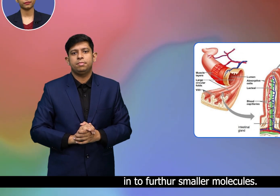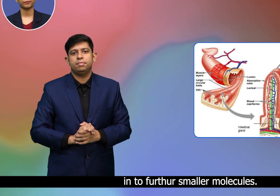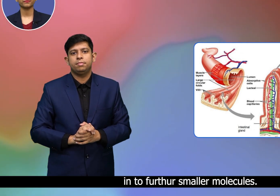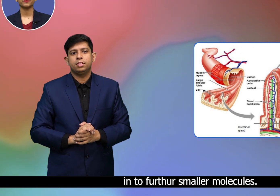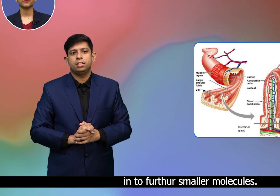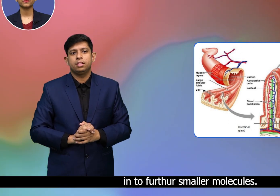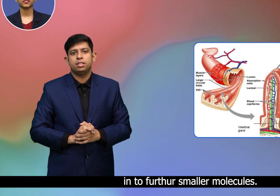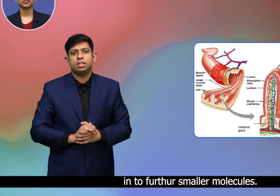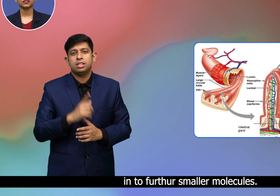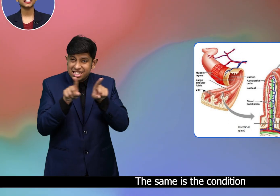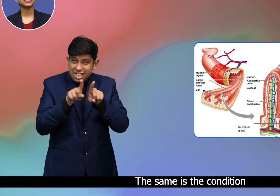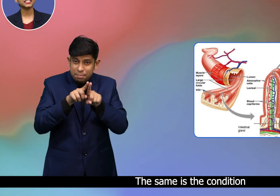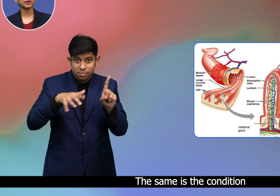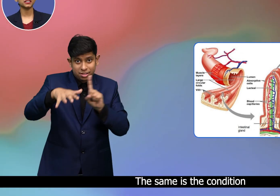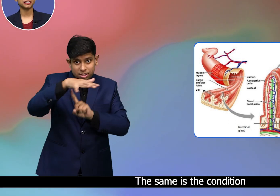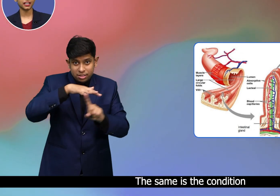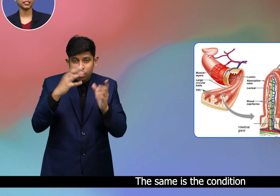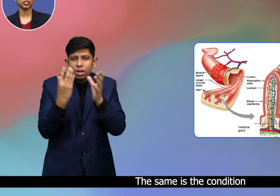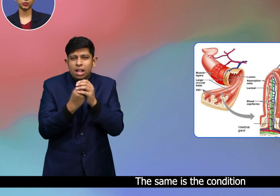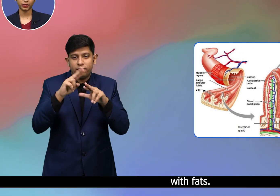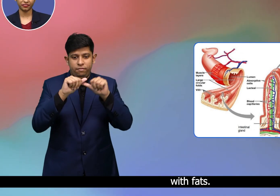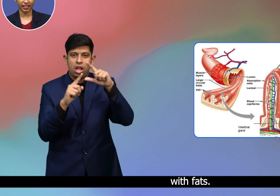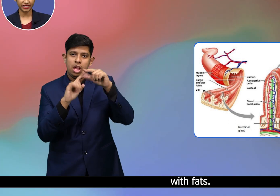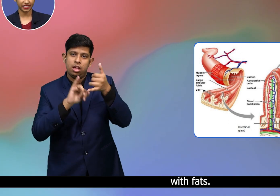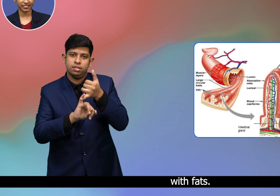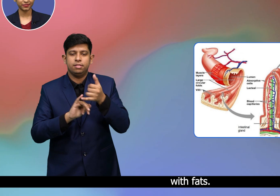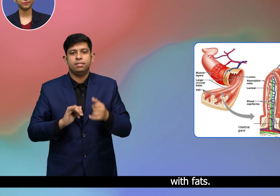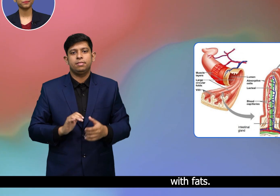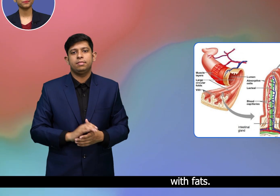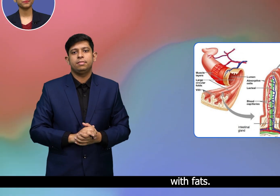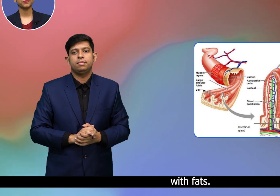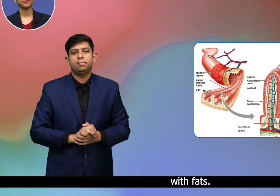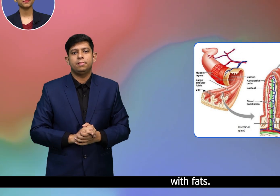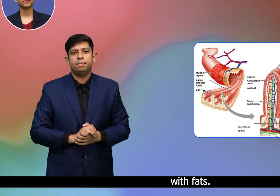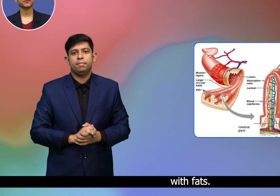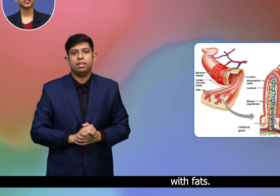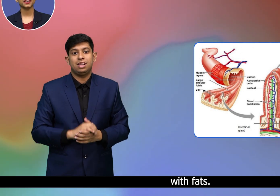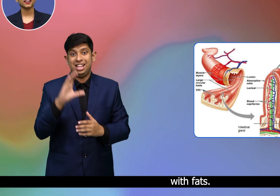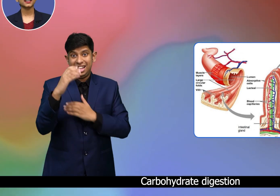molecules. The same is the condition with fats.